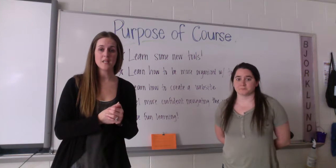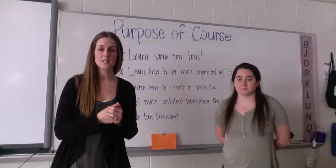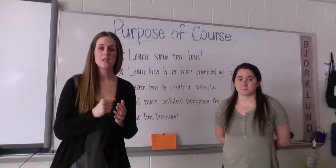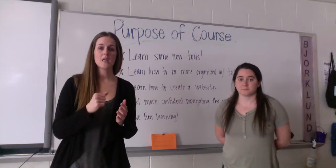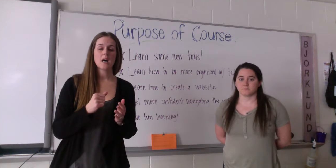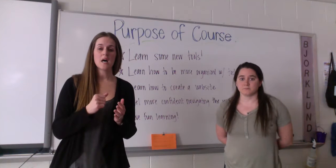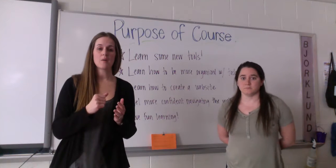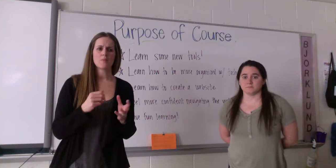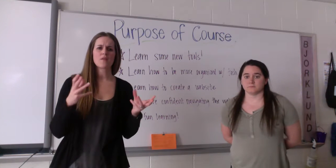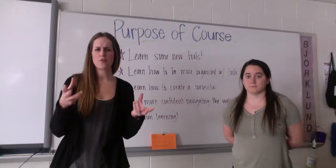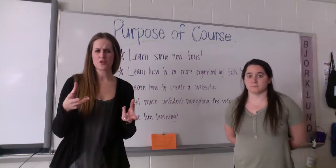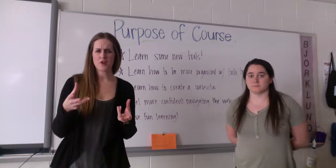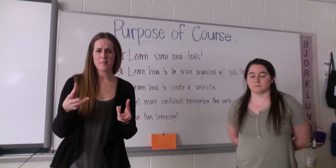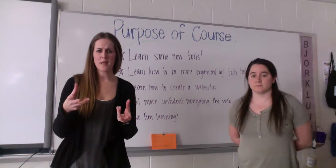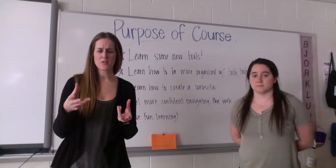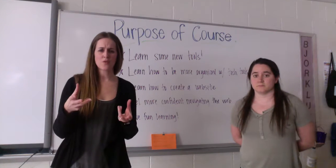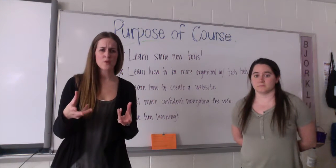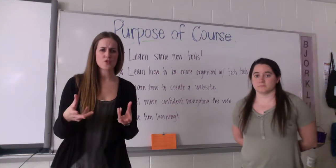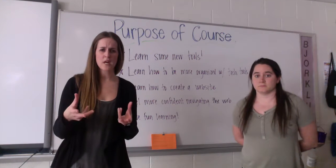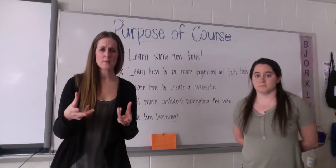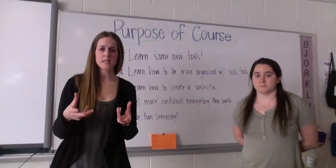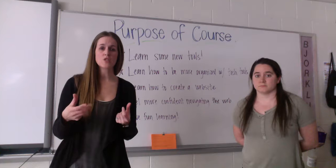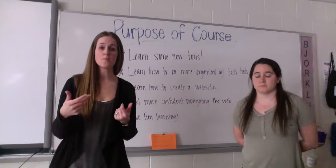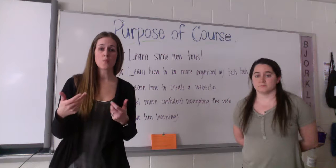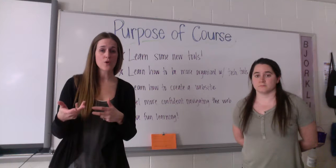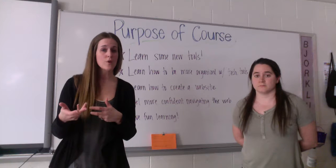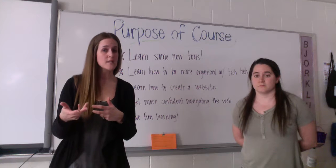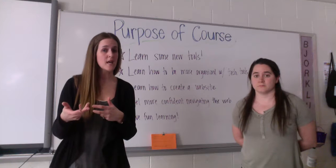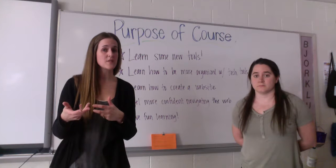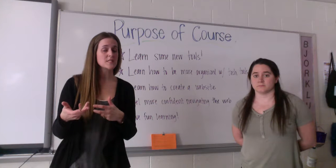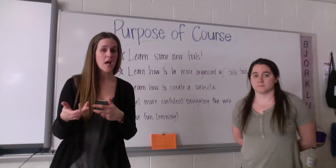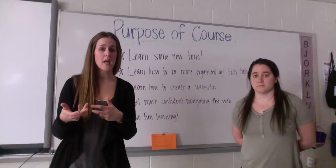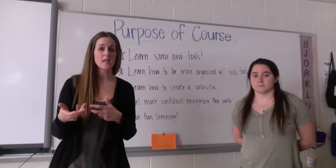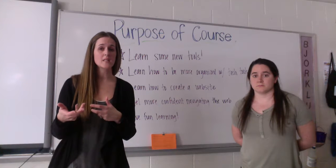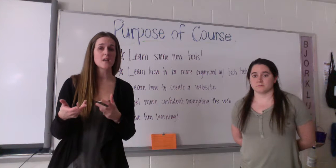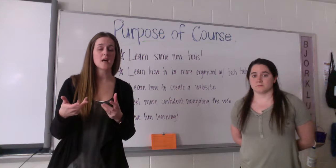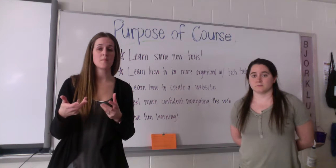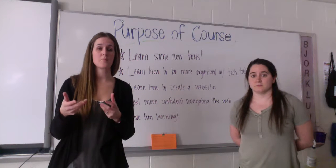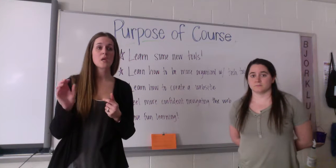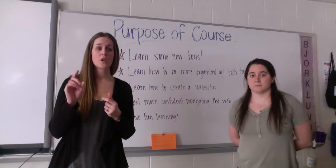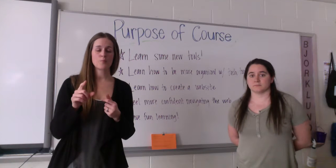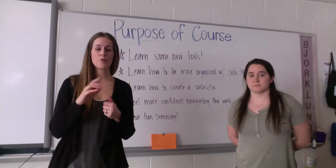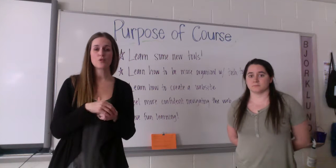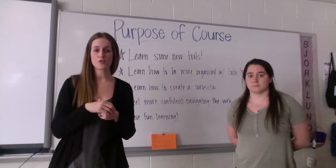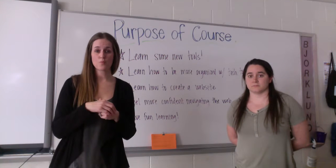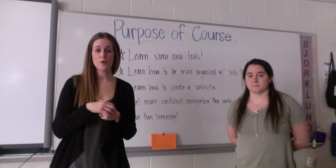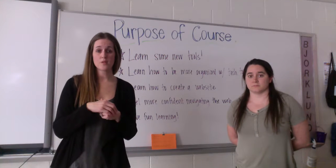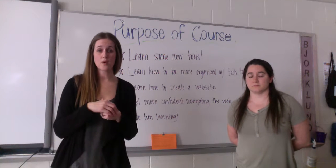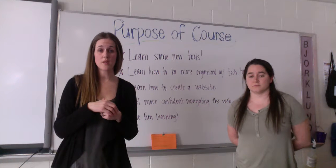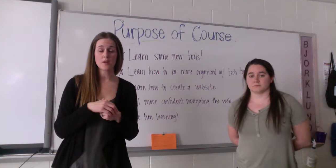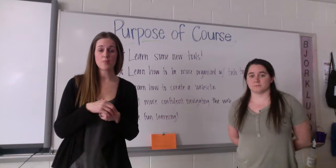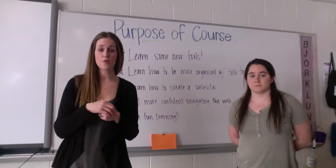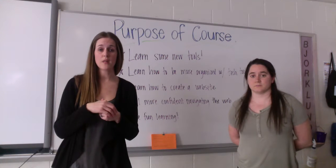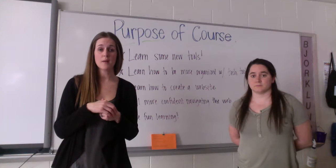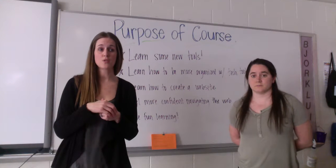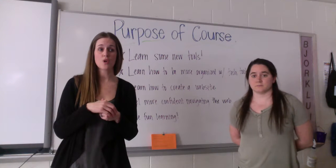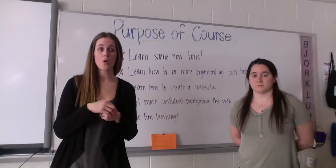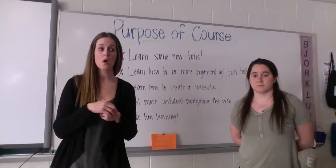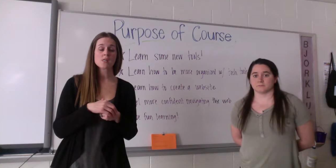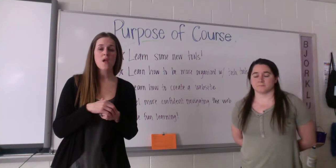assigned, of course your iPads are always tracked back to you, but we are going to have assigned computers when we are down at the computer lab. So